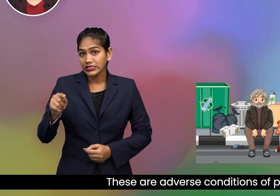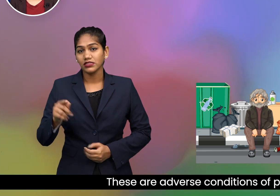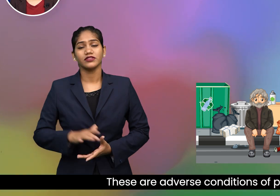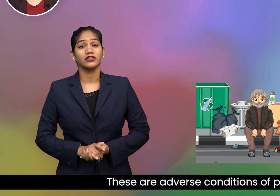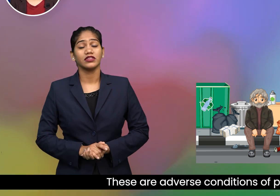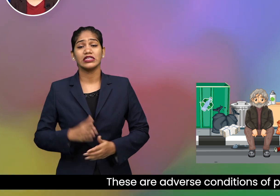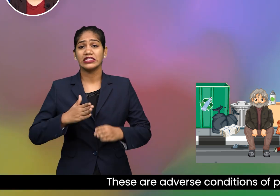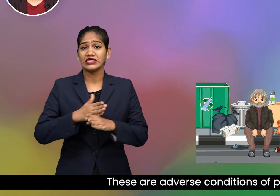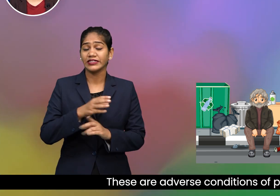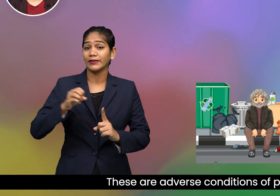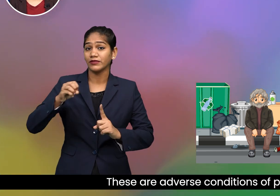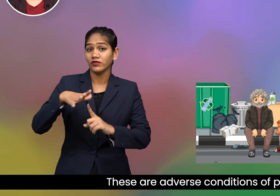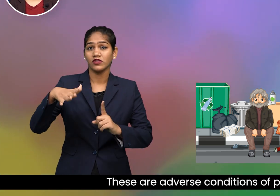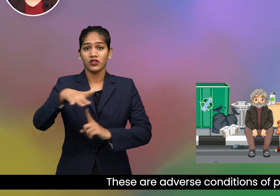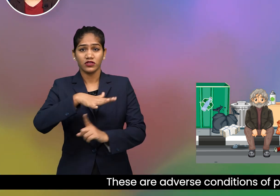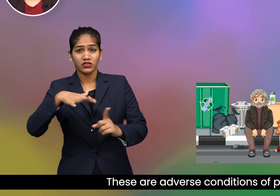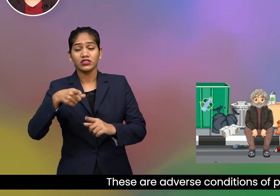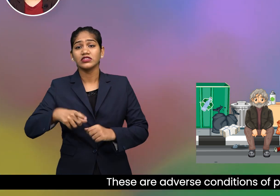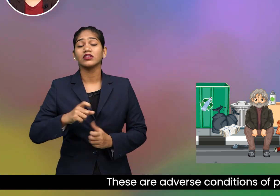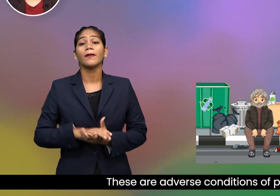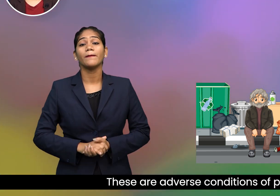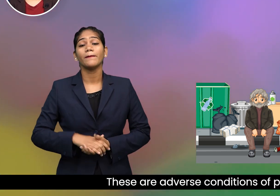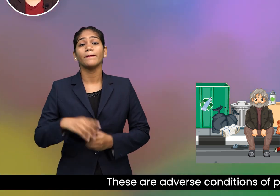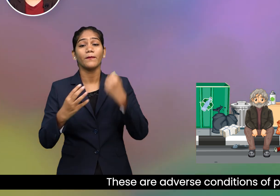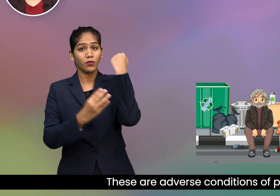These are adverse conditions of poverty